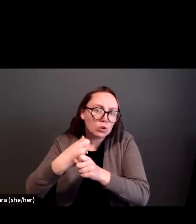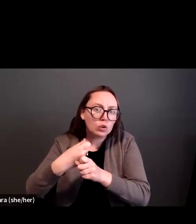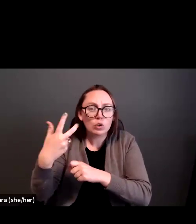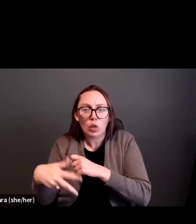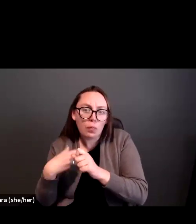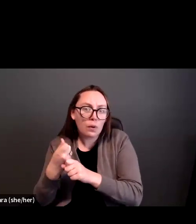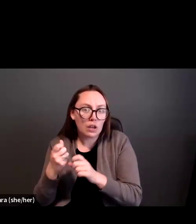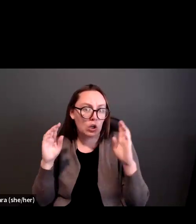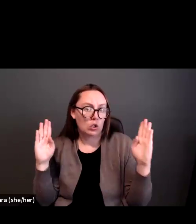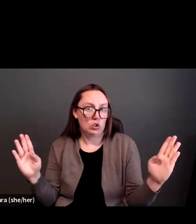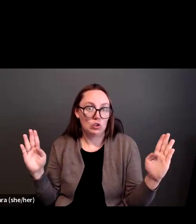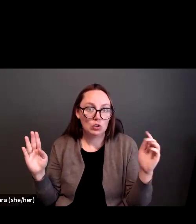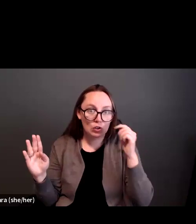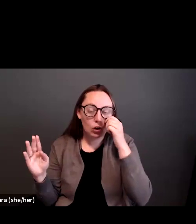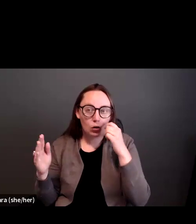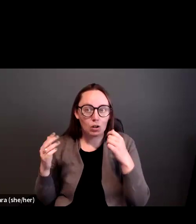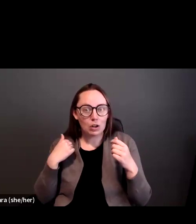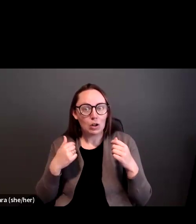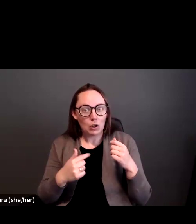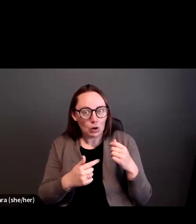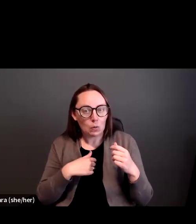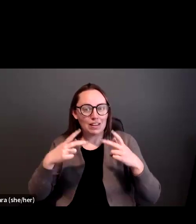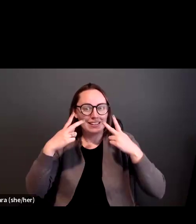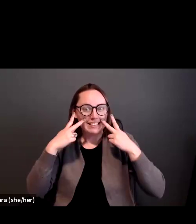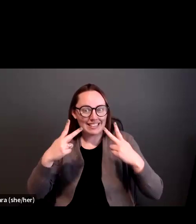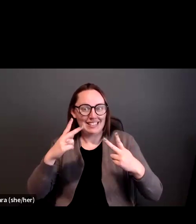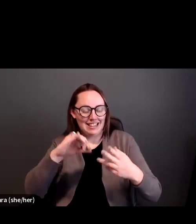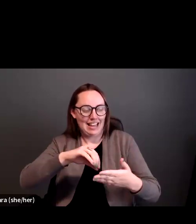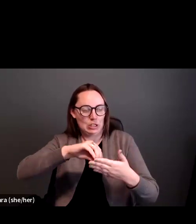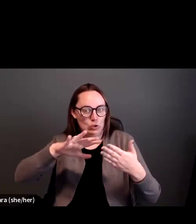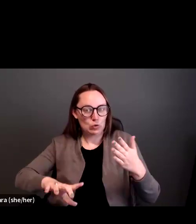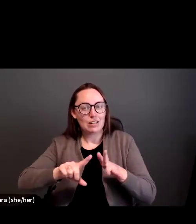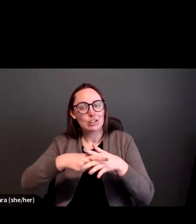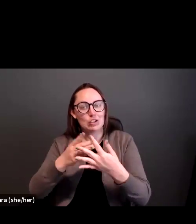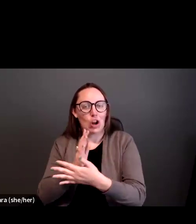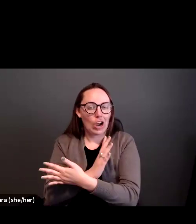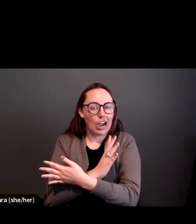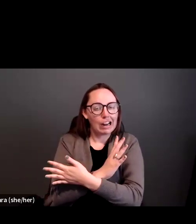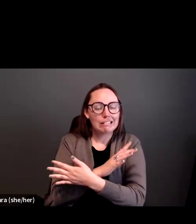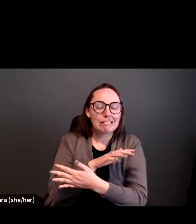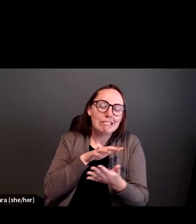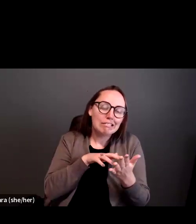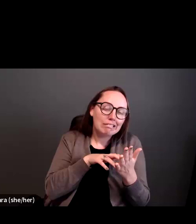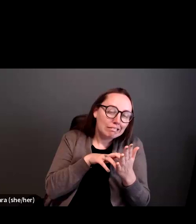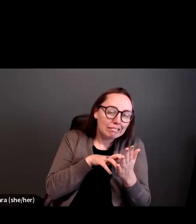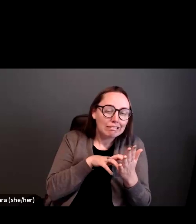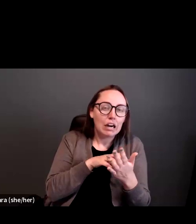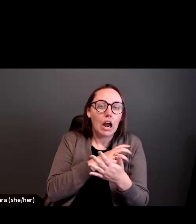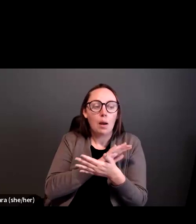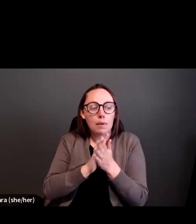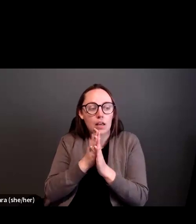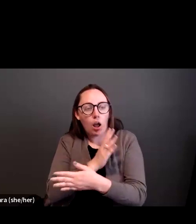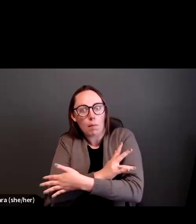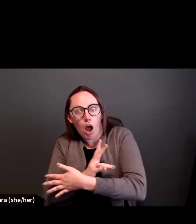student all the way across the spectrum of digital knowledge, right? Because we don't hire just on digital know-how. We